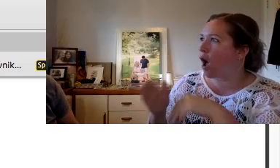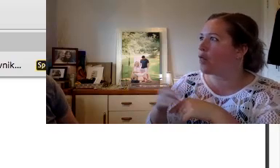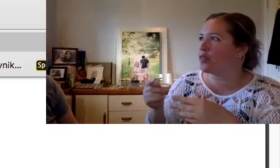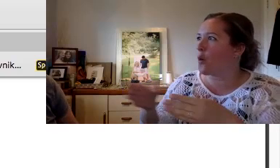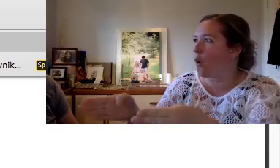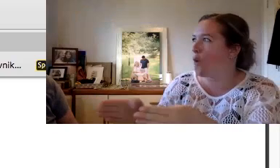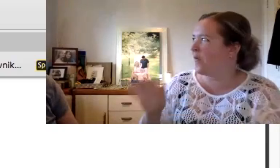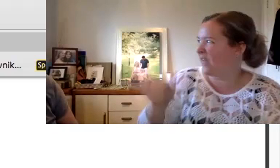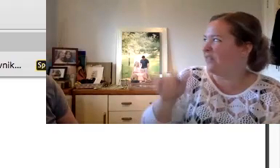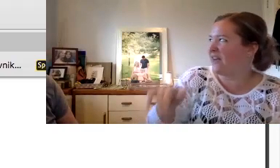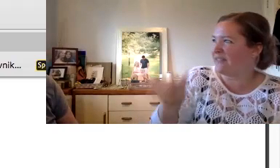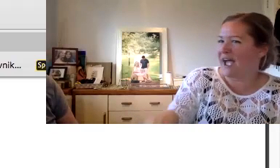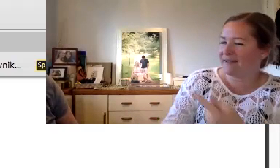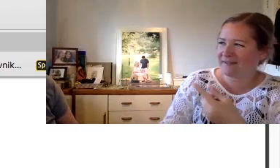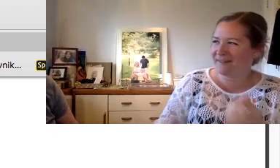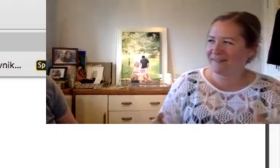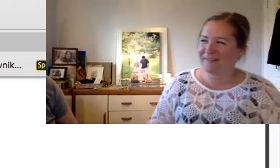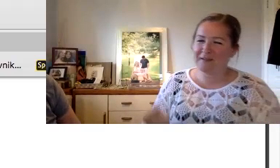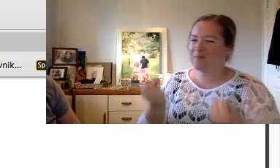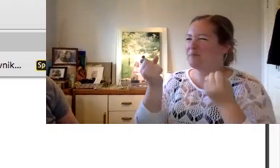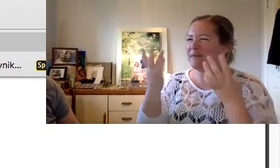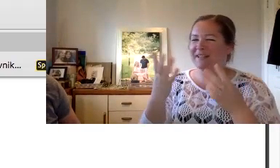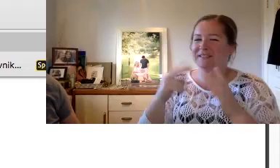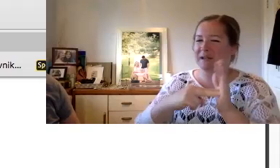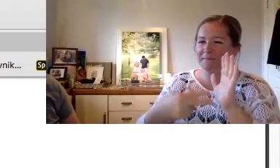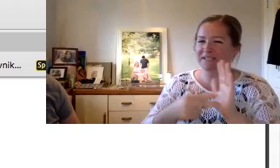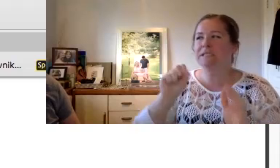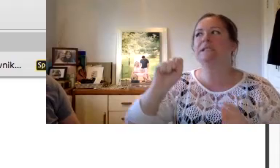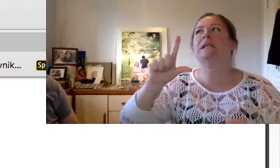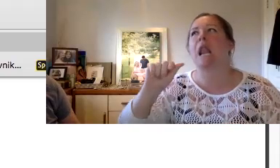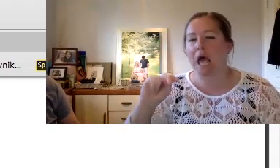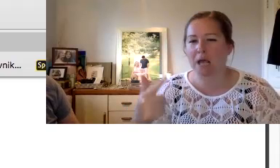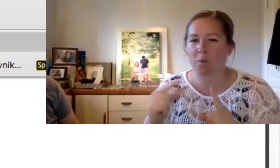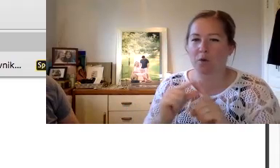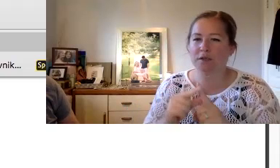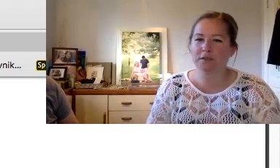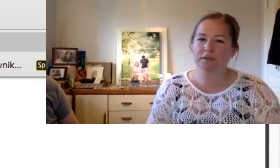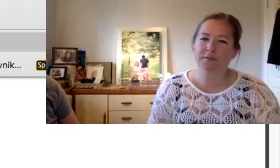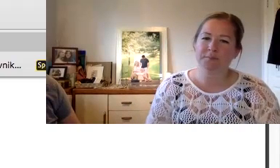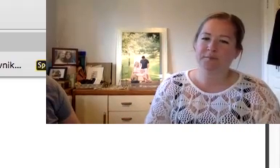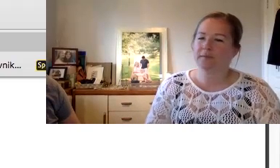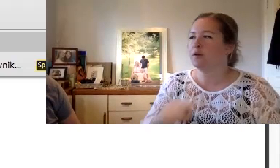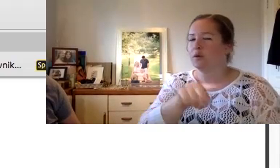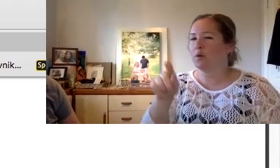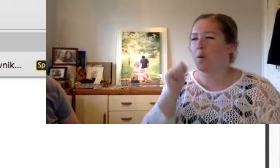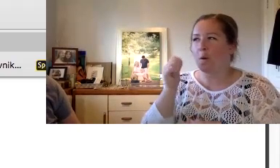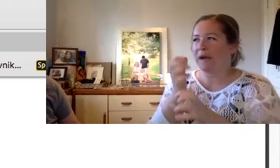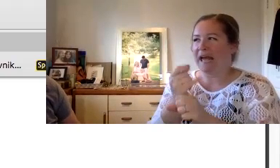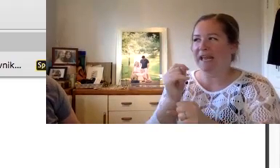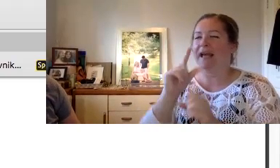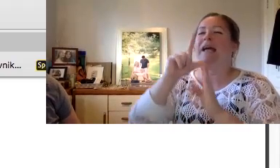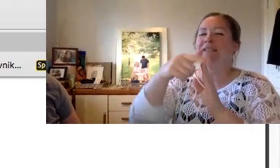That person's walking, that person, that, like that. Many definitions how the word in slang for the word